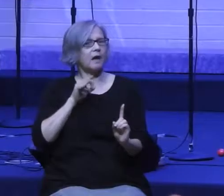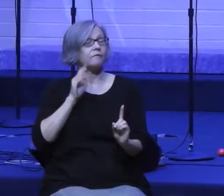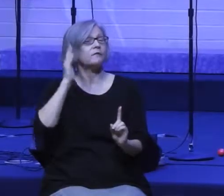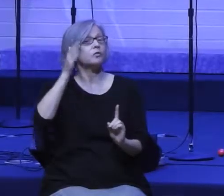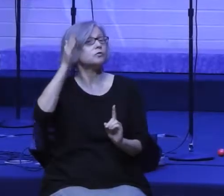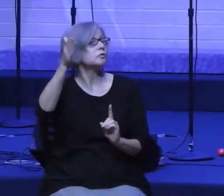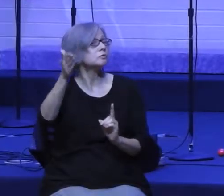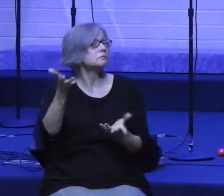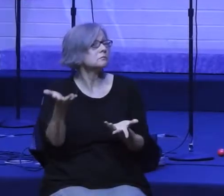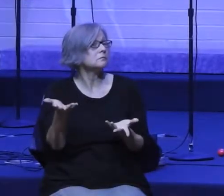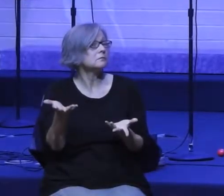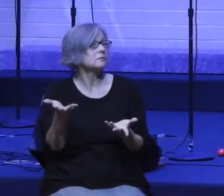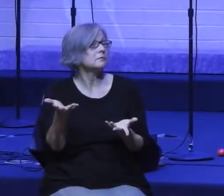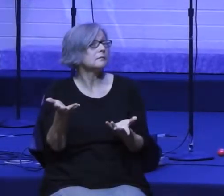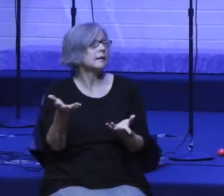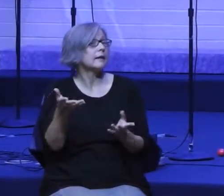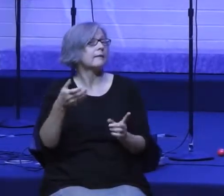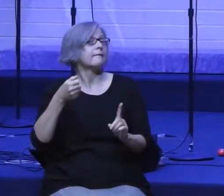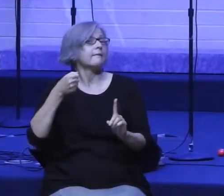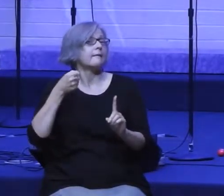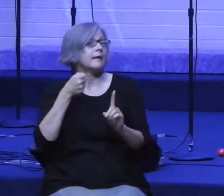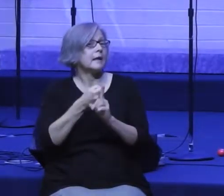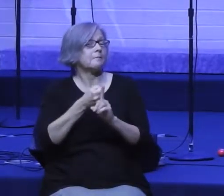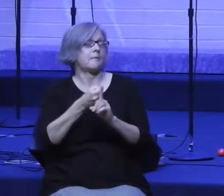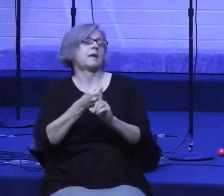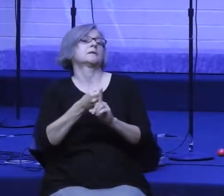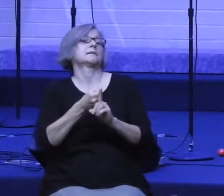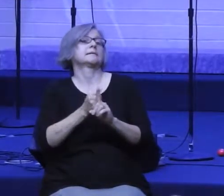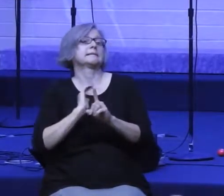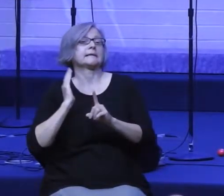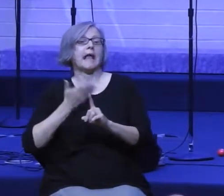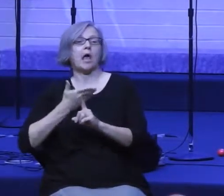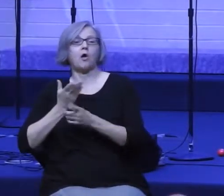all that is broken, that power is here. The end is near.